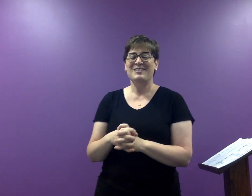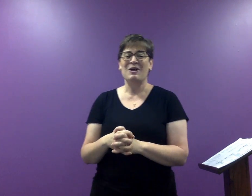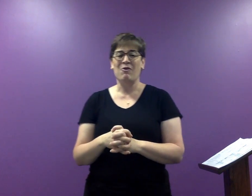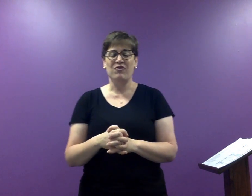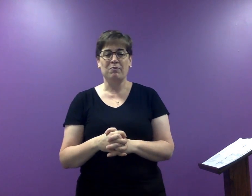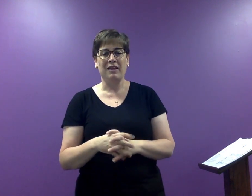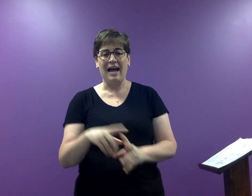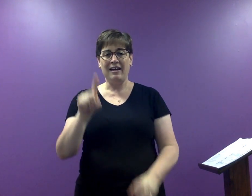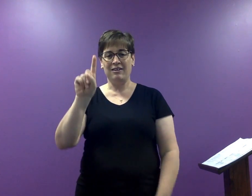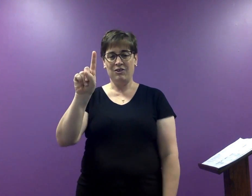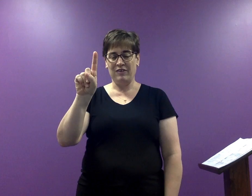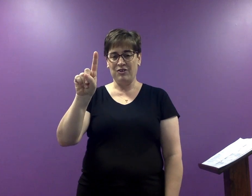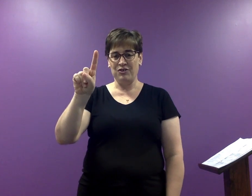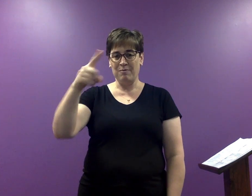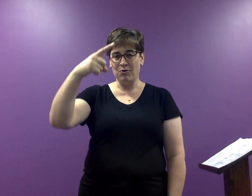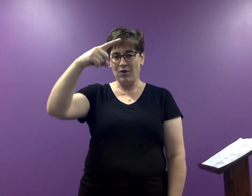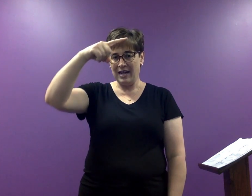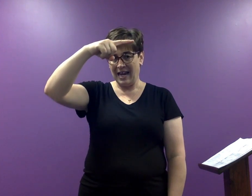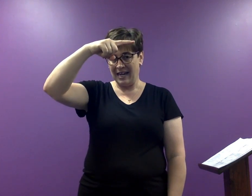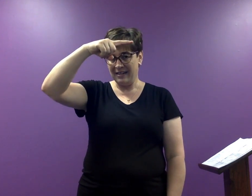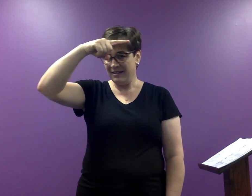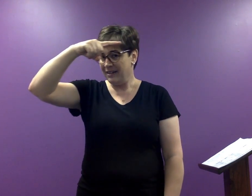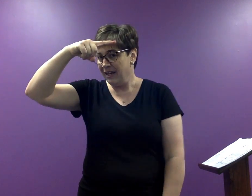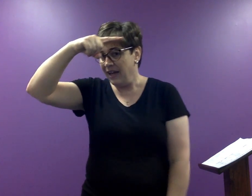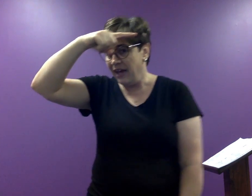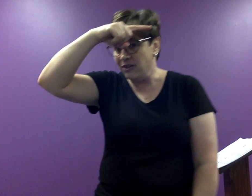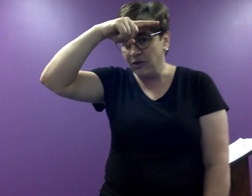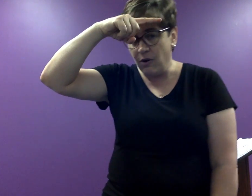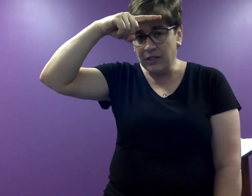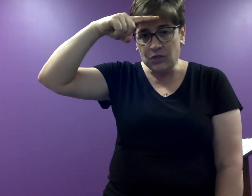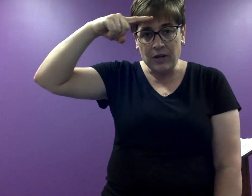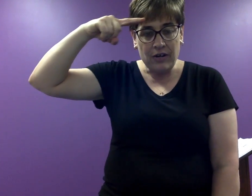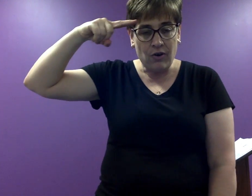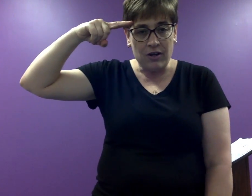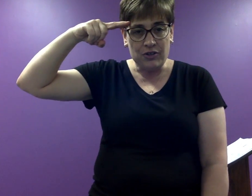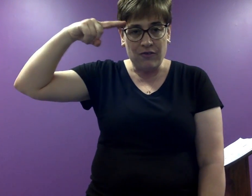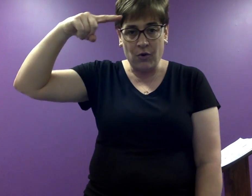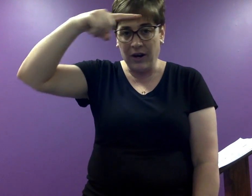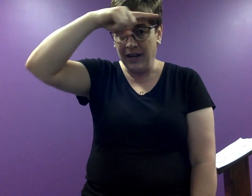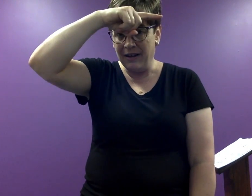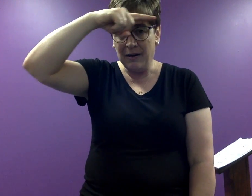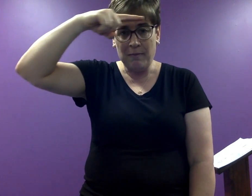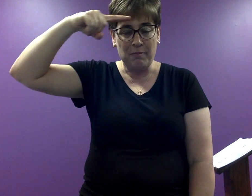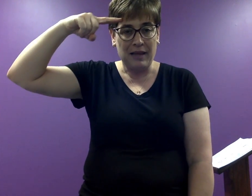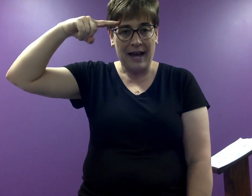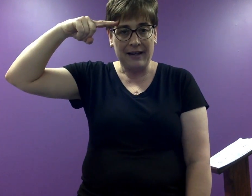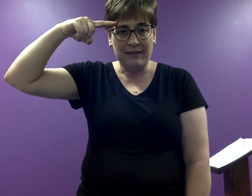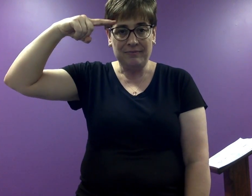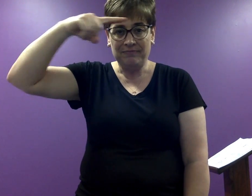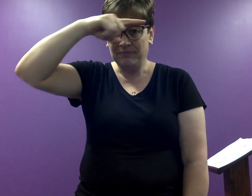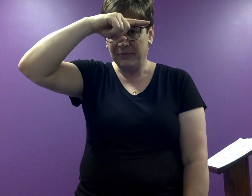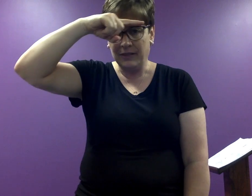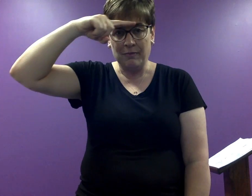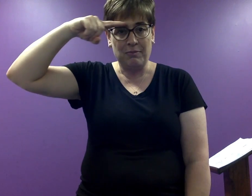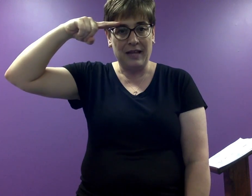So for black, you've got your number 1 hand, and you're going straight across your forehead. Black,